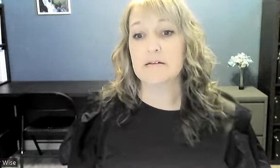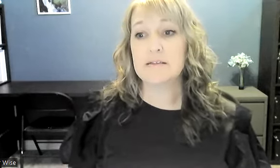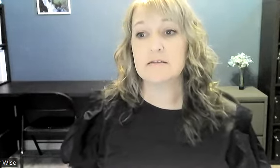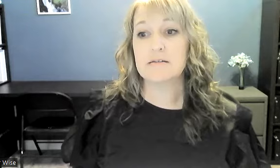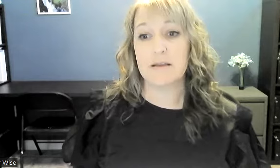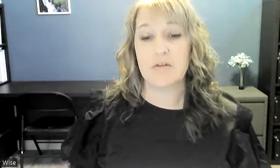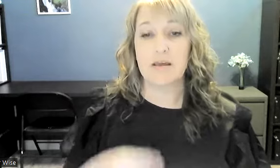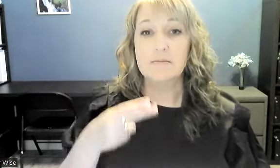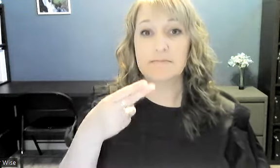Hills, same thing.